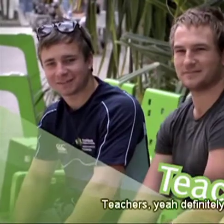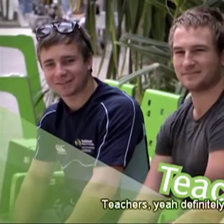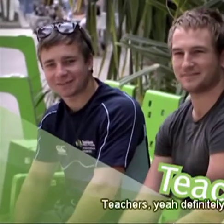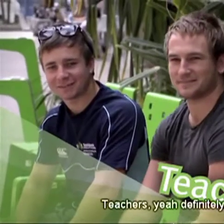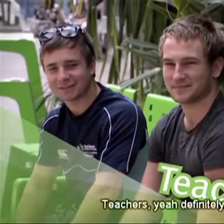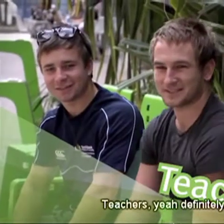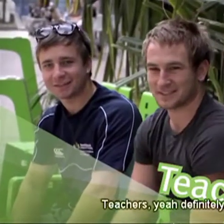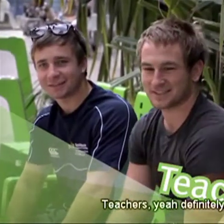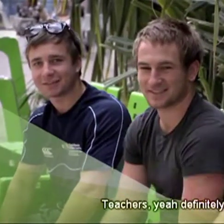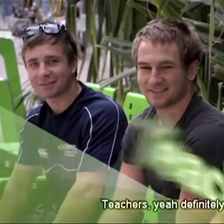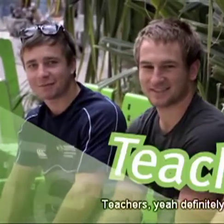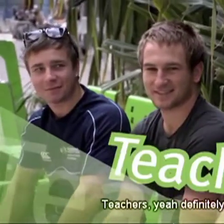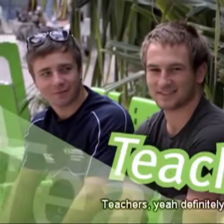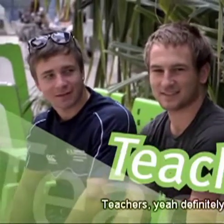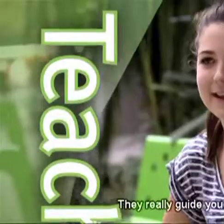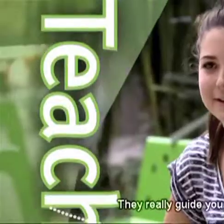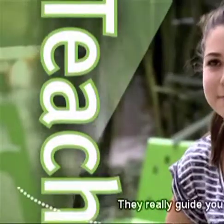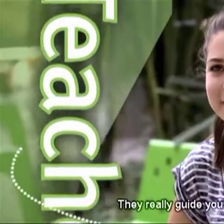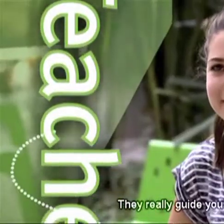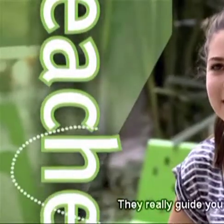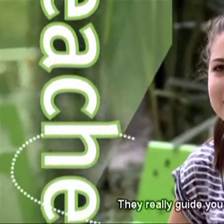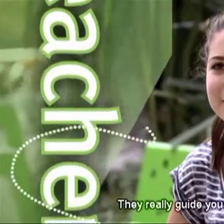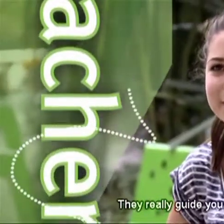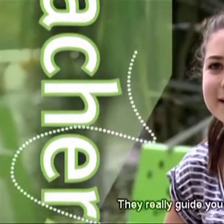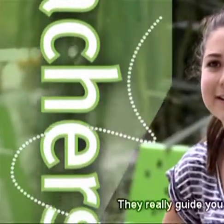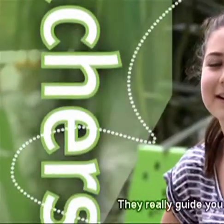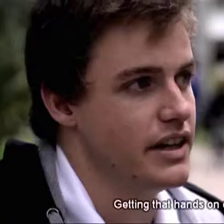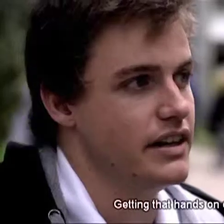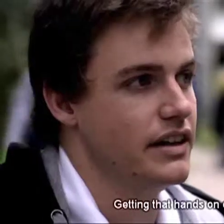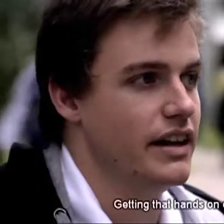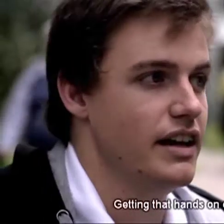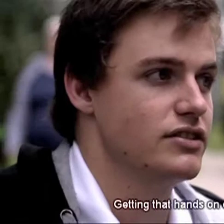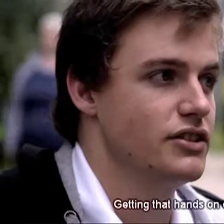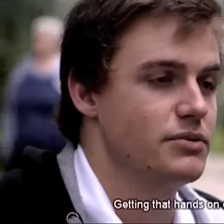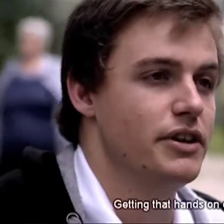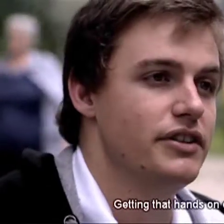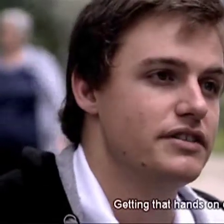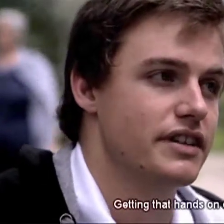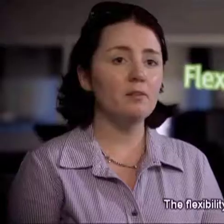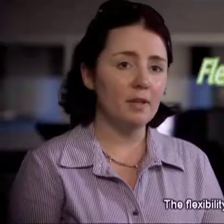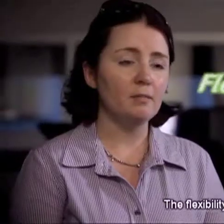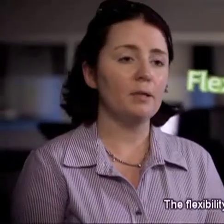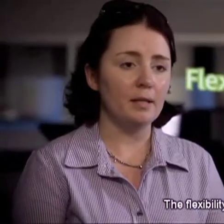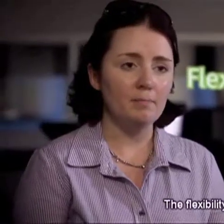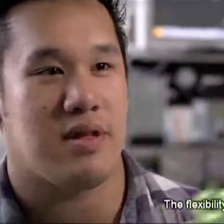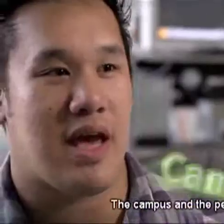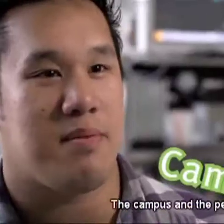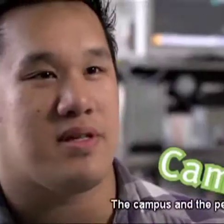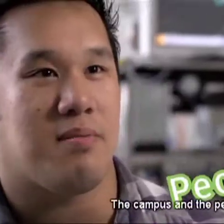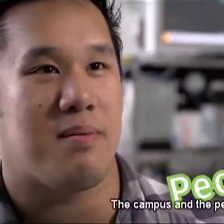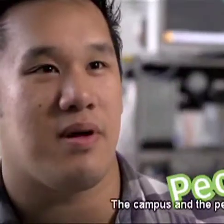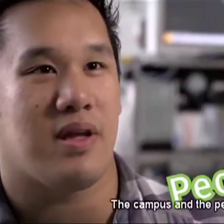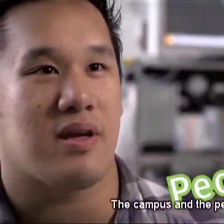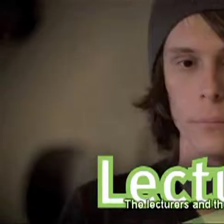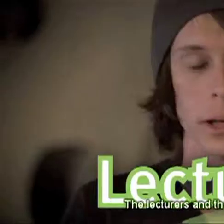Teachers. Yeah, definitely the teachers. They really guide you through it. Getting that hands-on experience. The flexibility. The campus